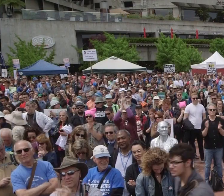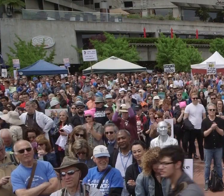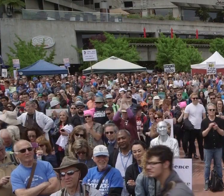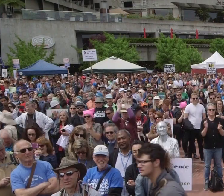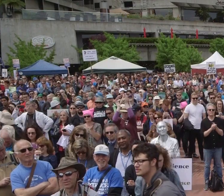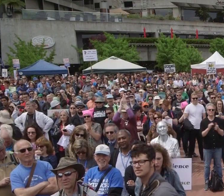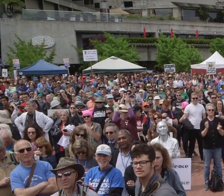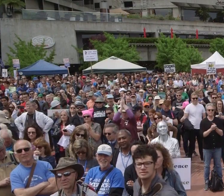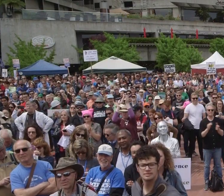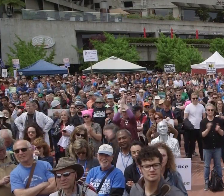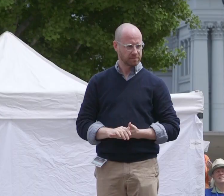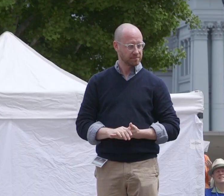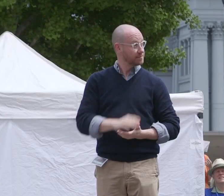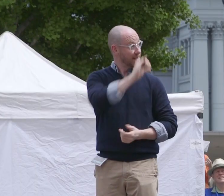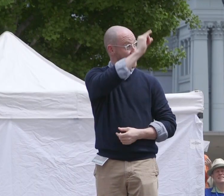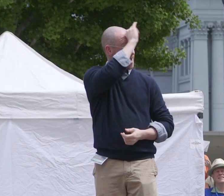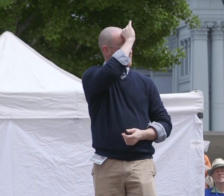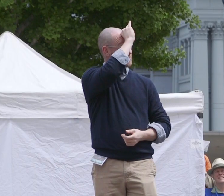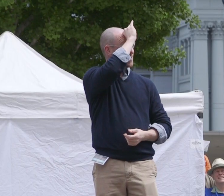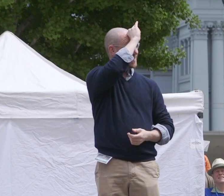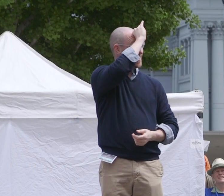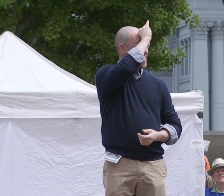Wait a minute, what is the sign for ignorance?